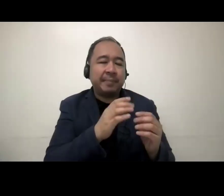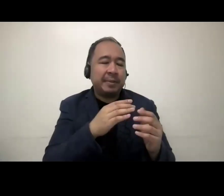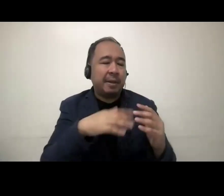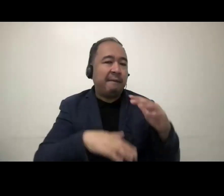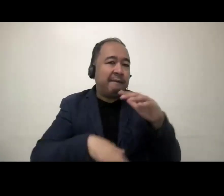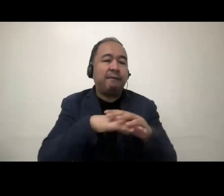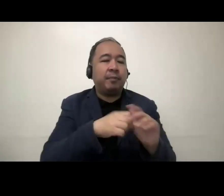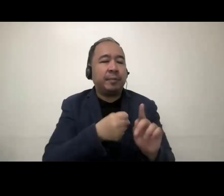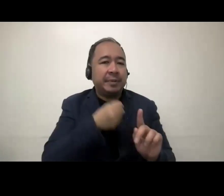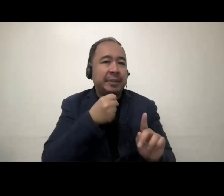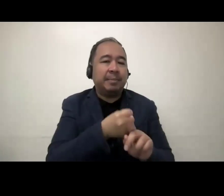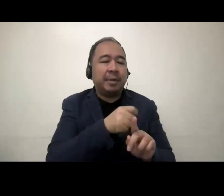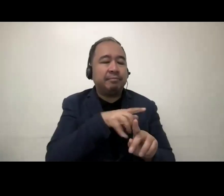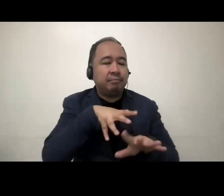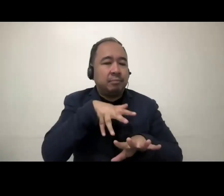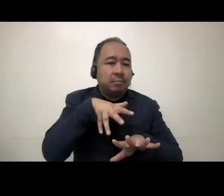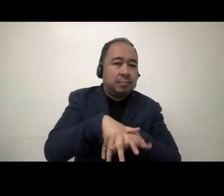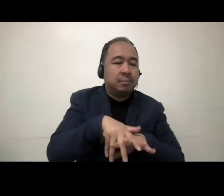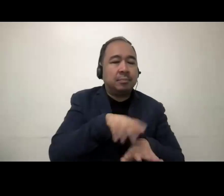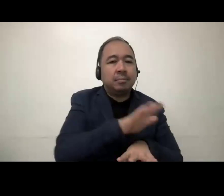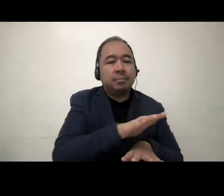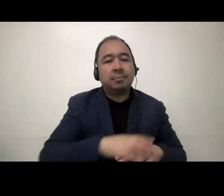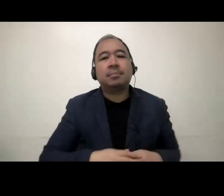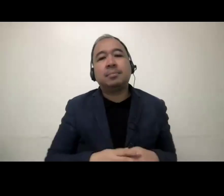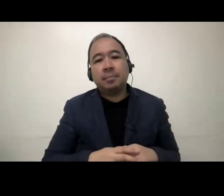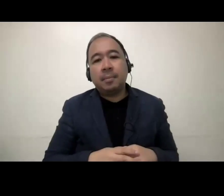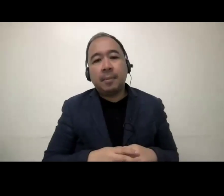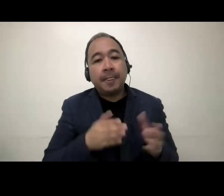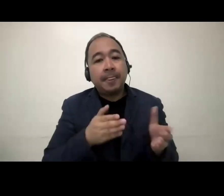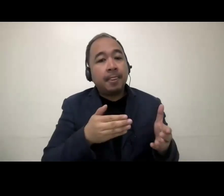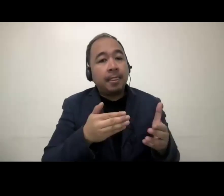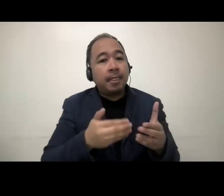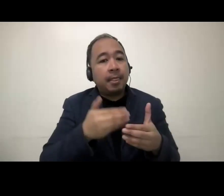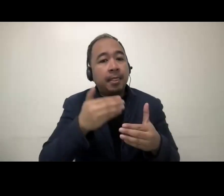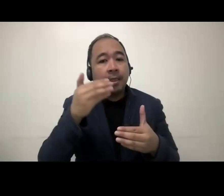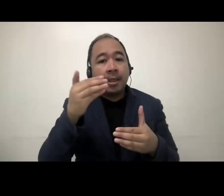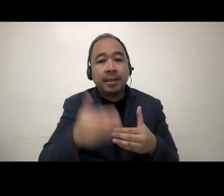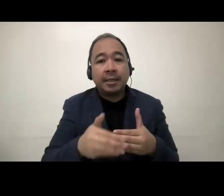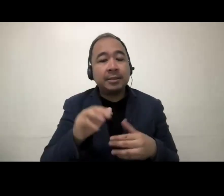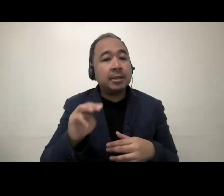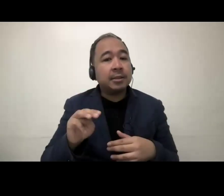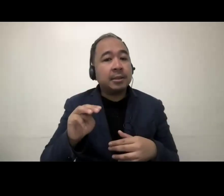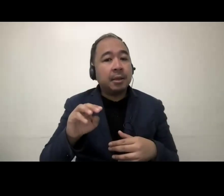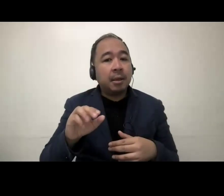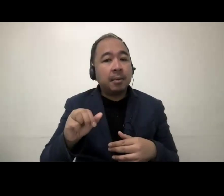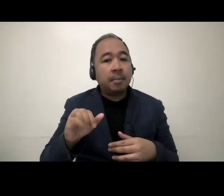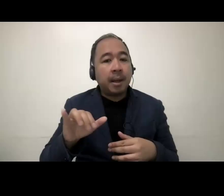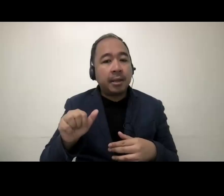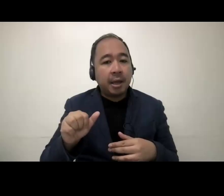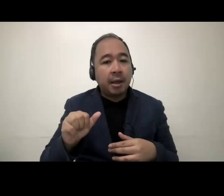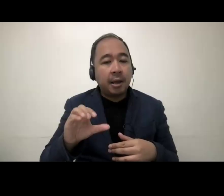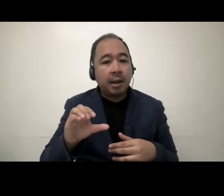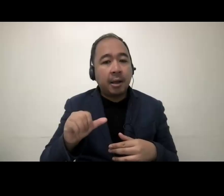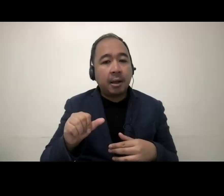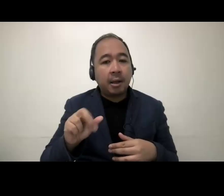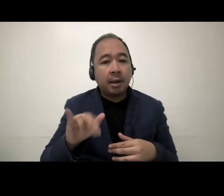Next, I'd like to call Maya Corino from the Legal Rights and Natural Resources Center in the Philippines. Thank